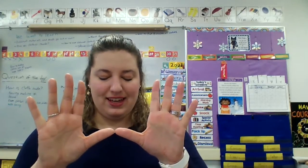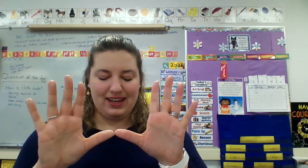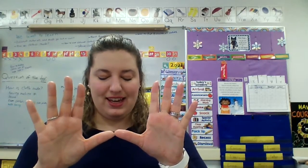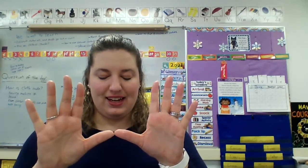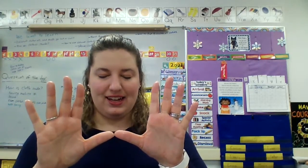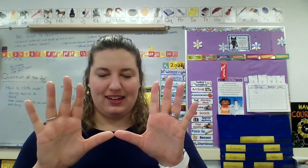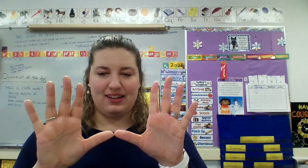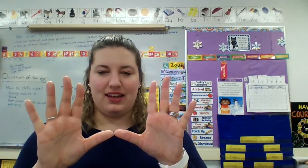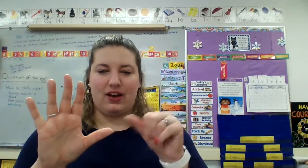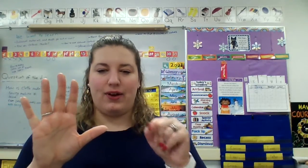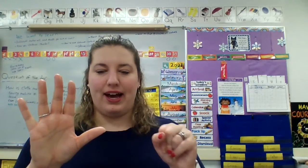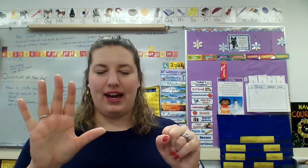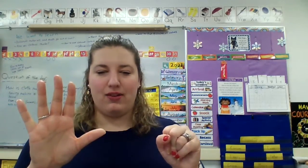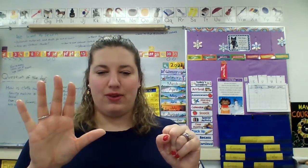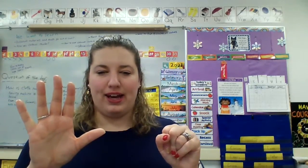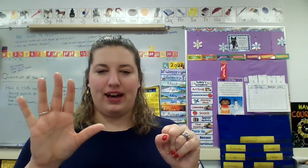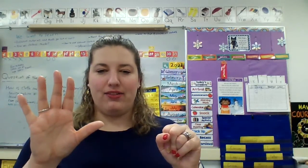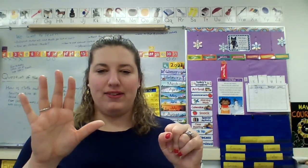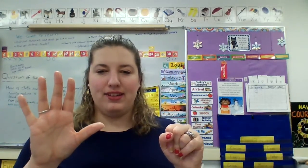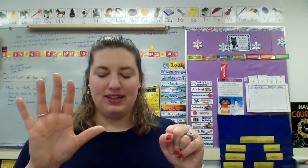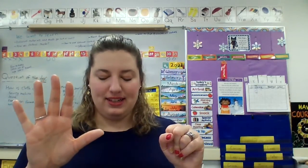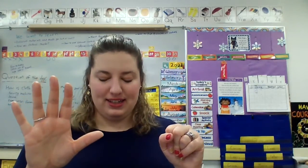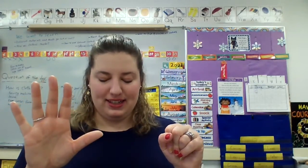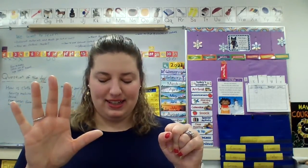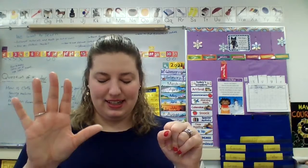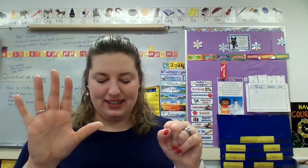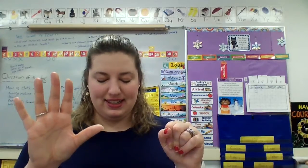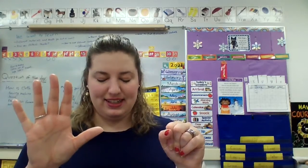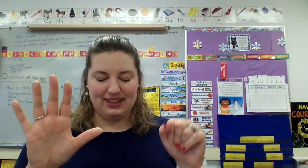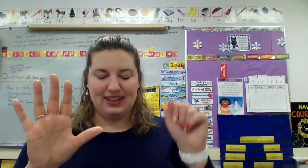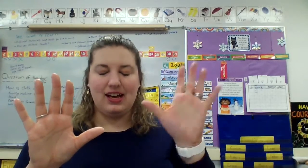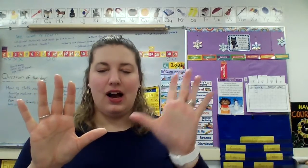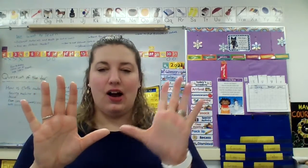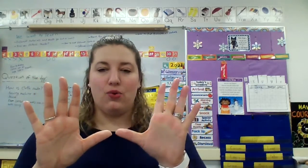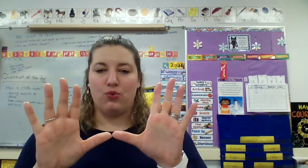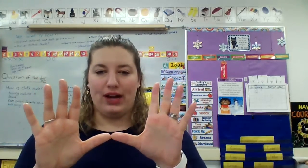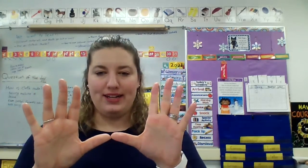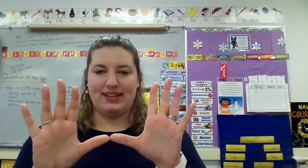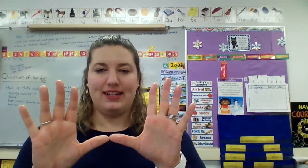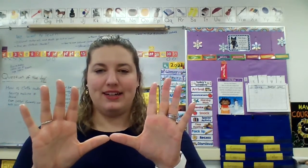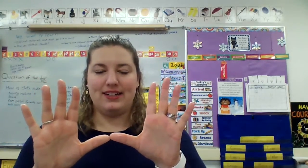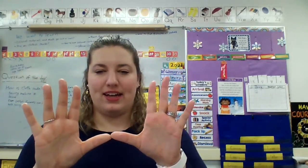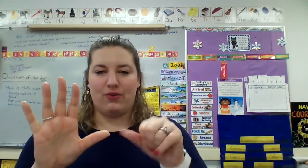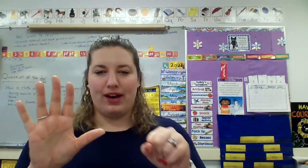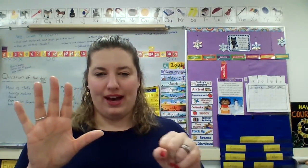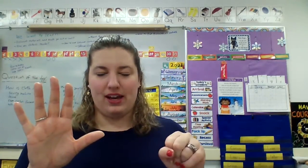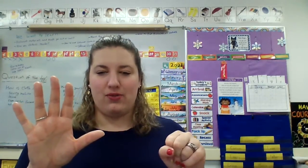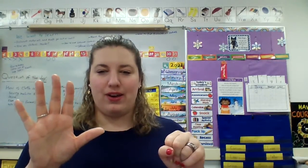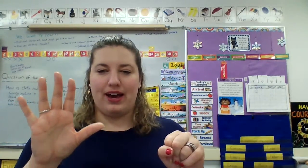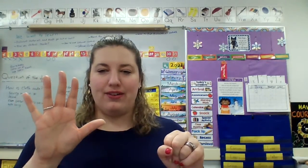Heated, take away add and we have heat. Rented, take away add and we have